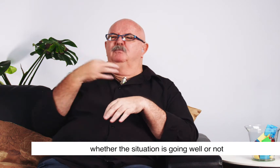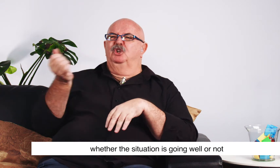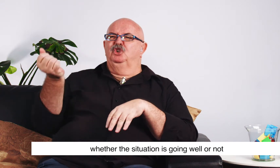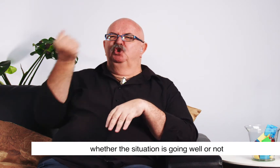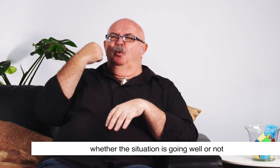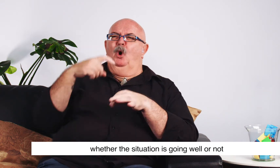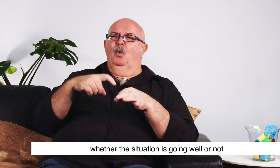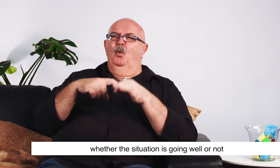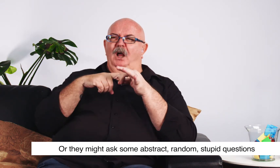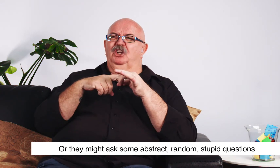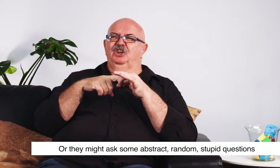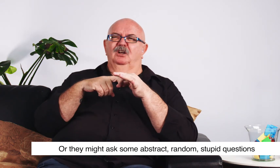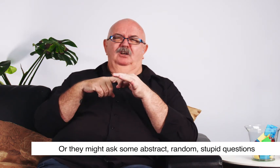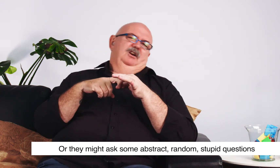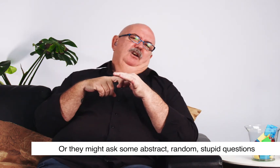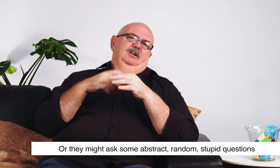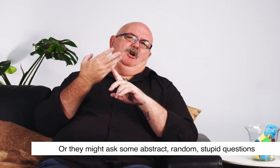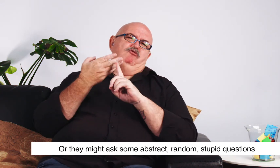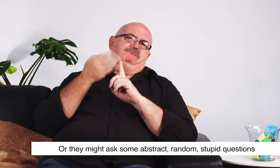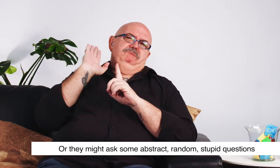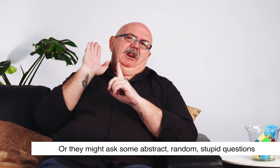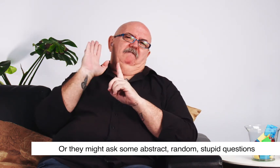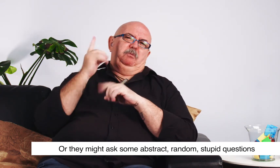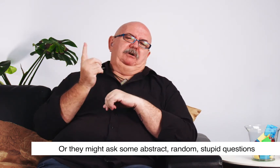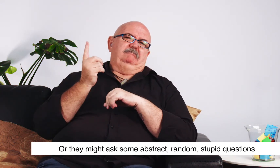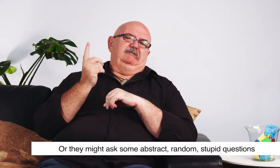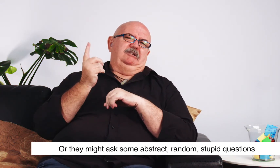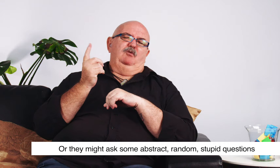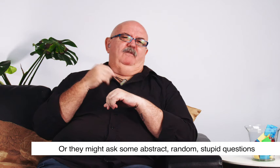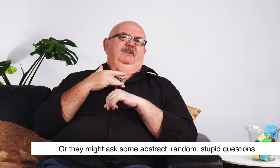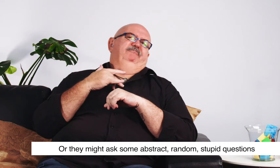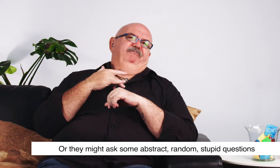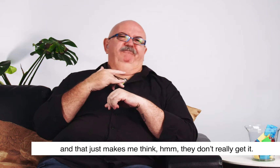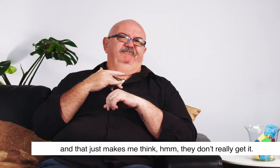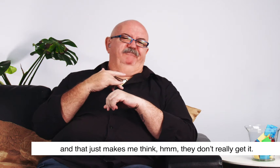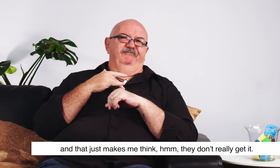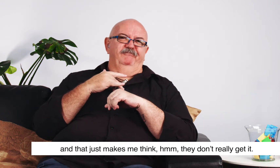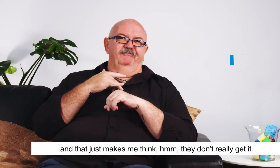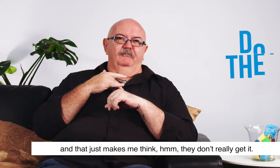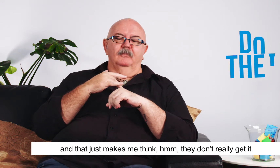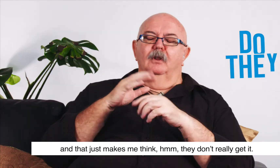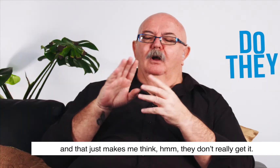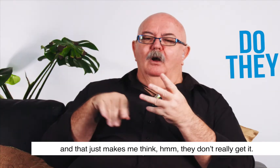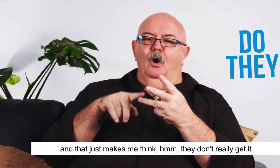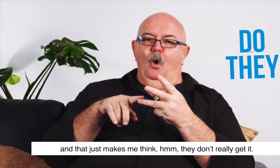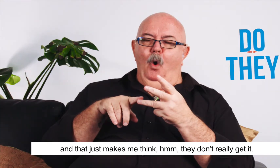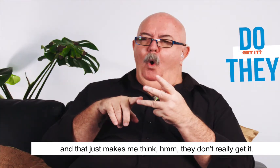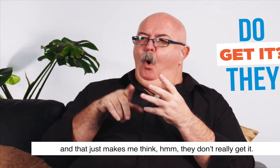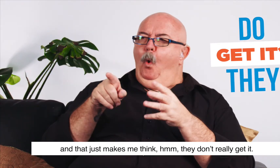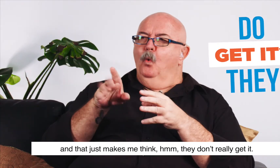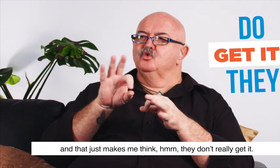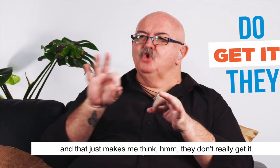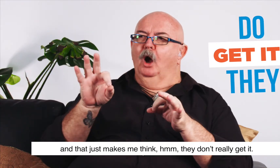going well or not, or they might ask some very abstract, random, stupid questions. And that just makes me think, they don't really get